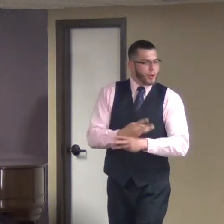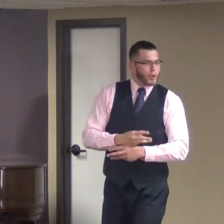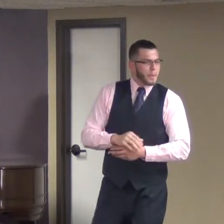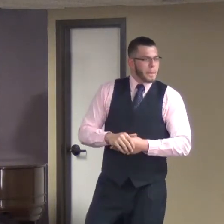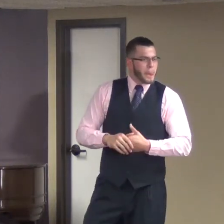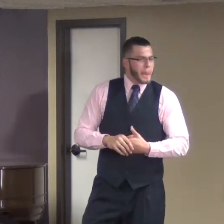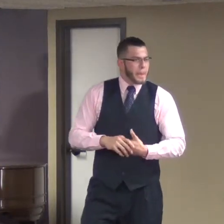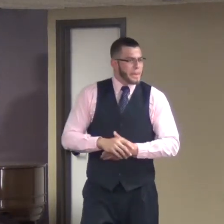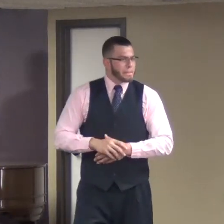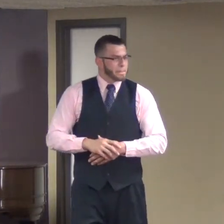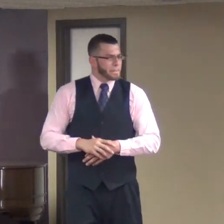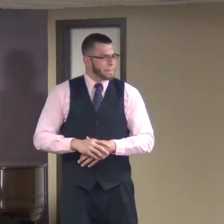world.